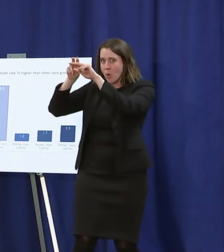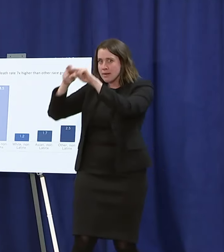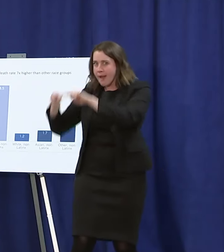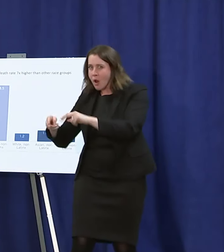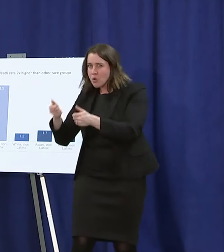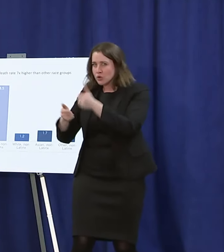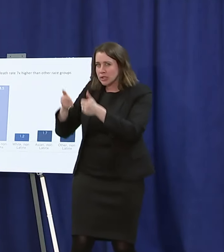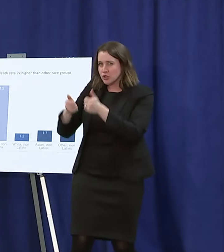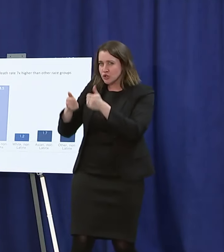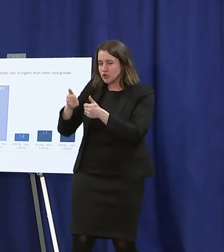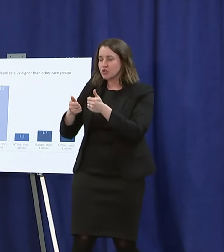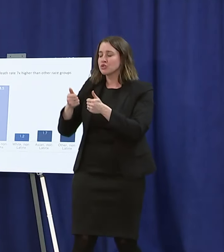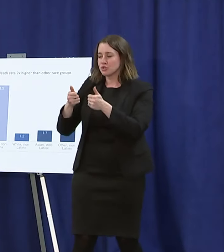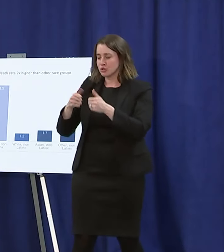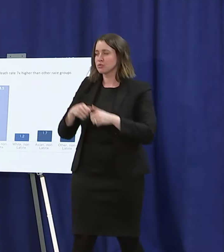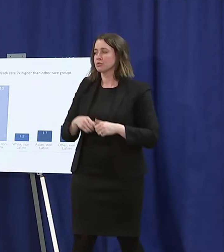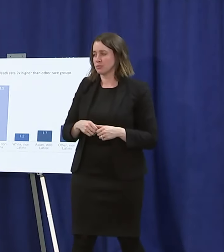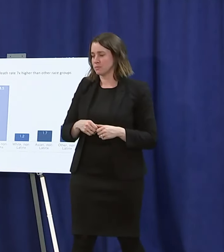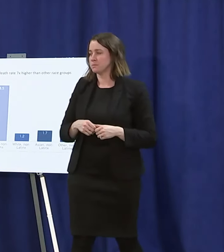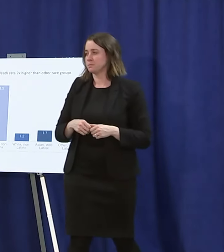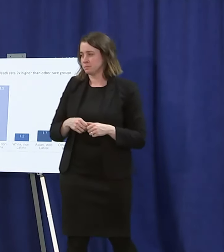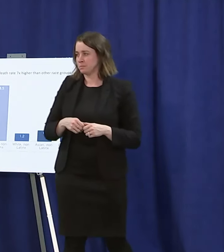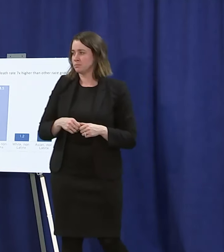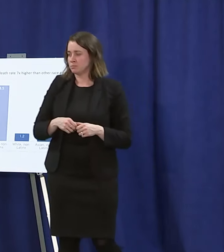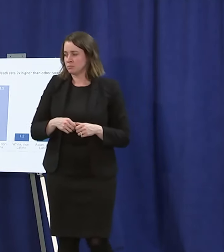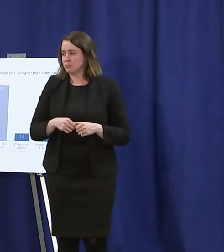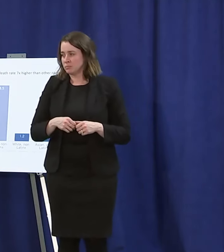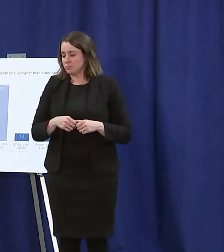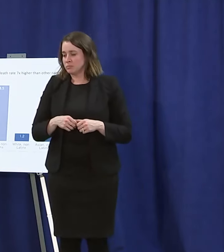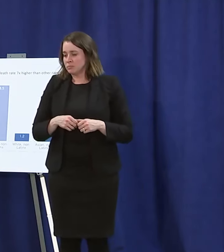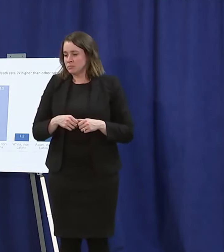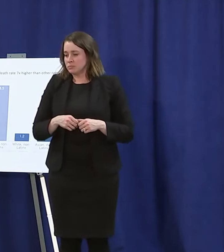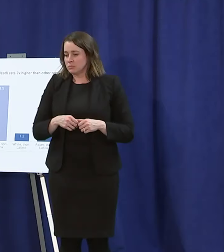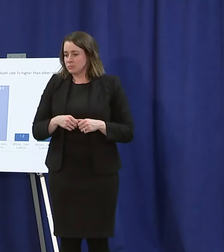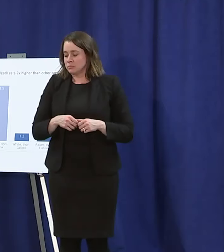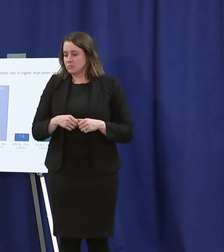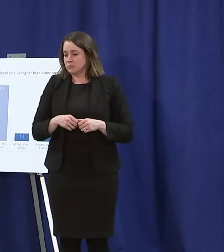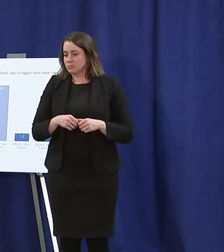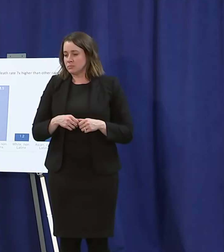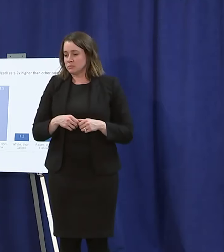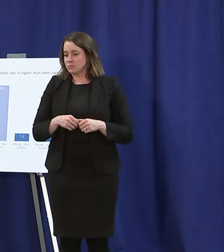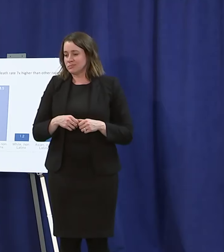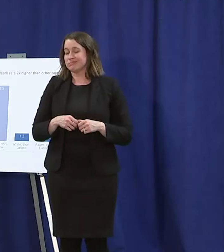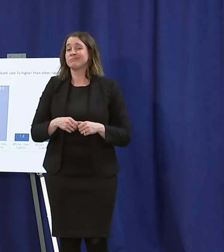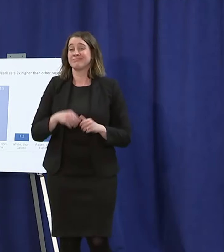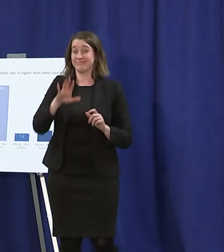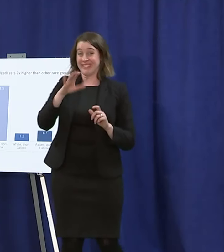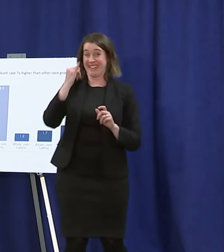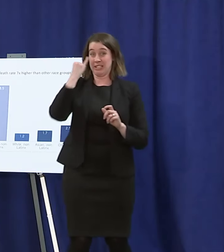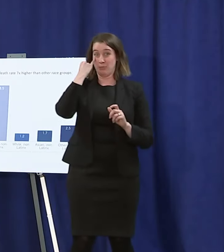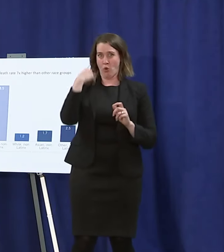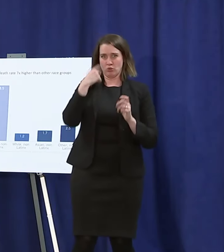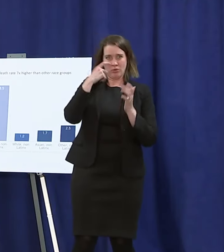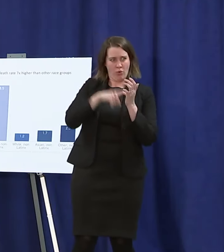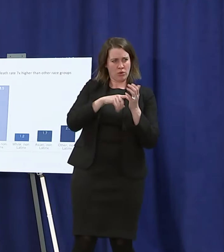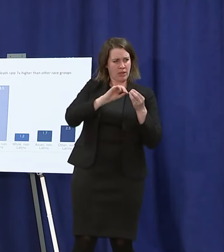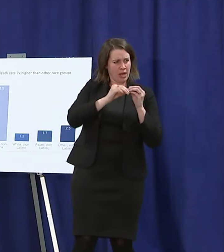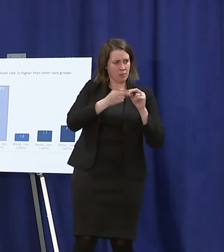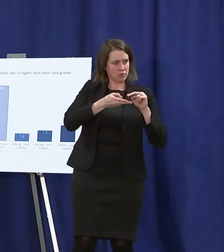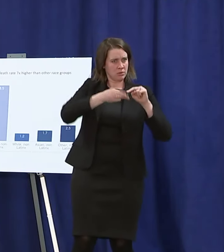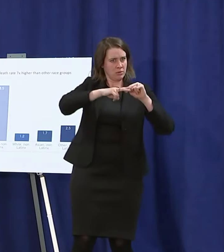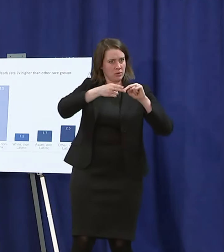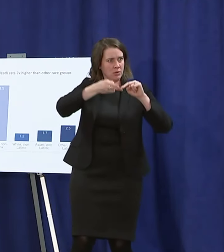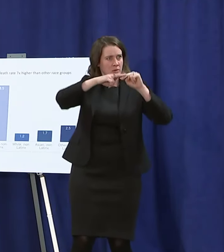closely. And obviously, we're also concerned about when we see the surge happen, about